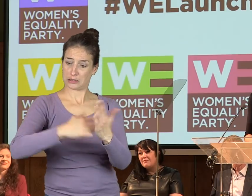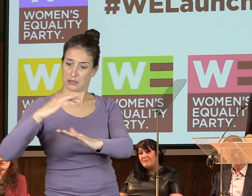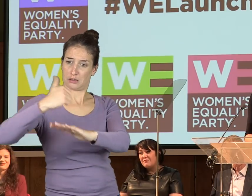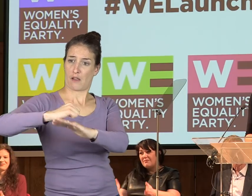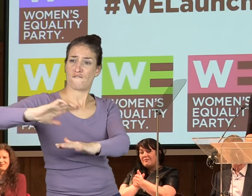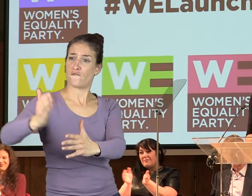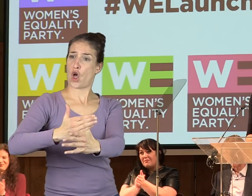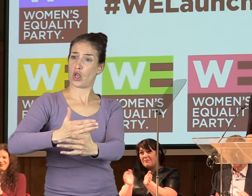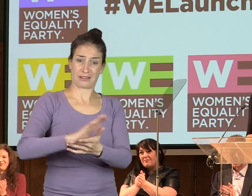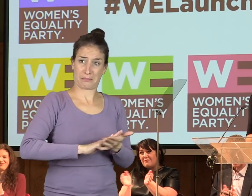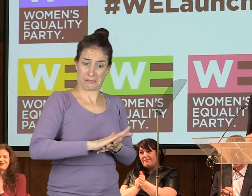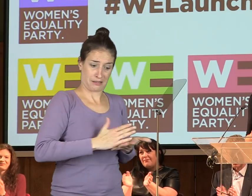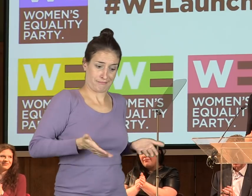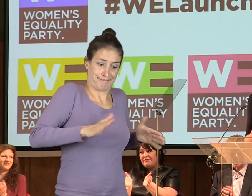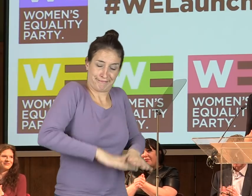fast.